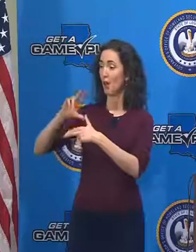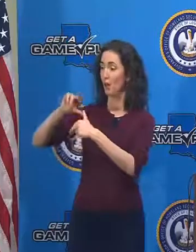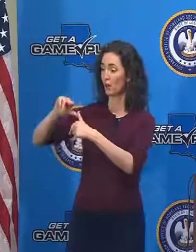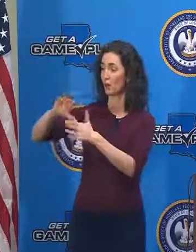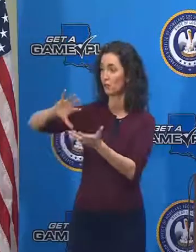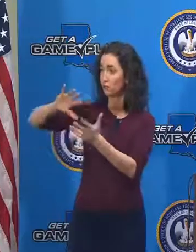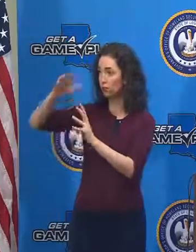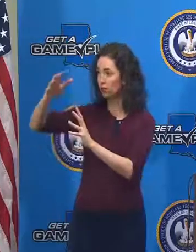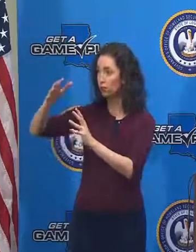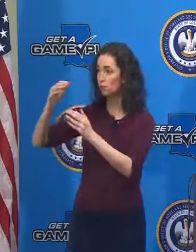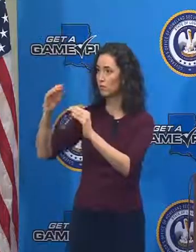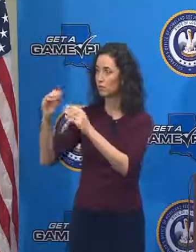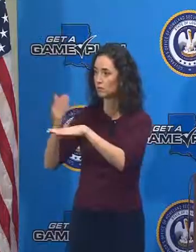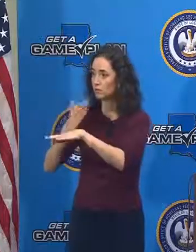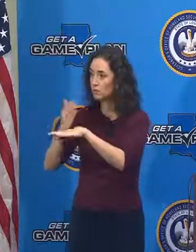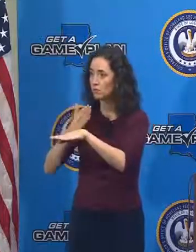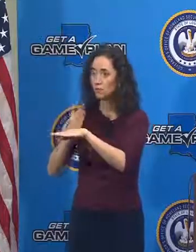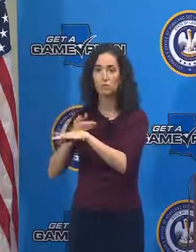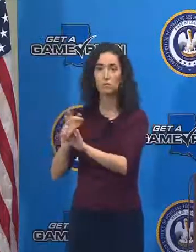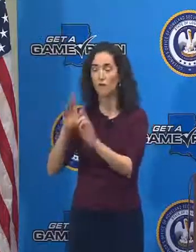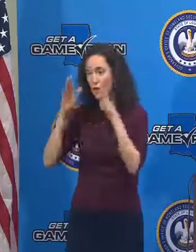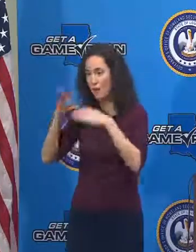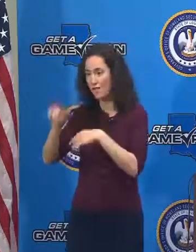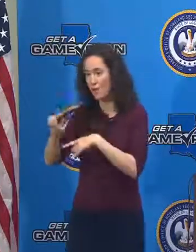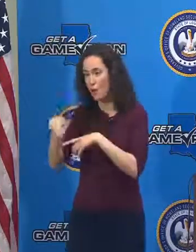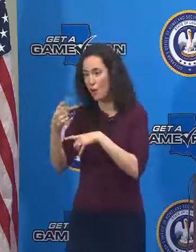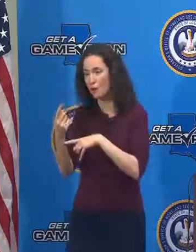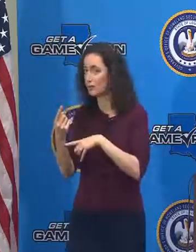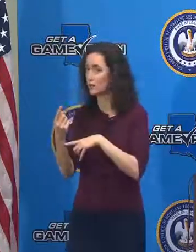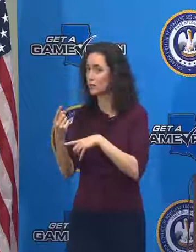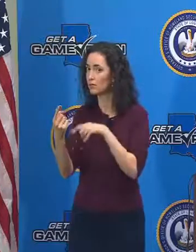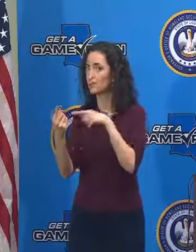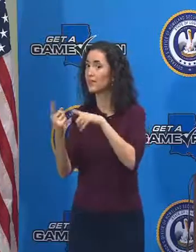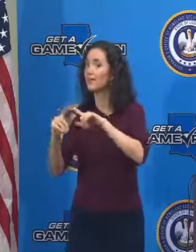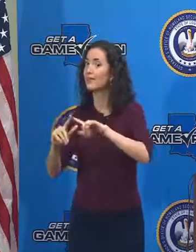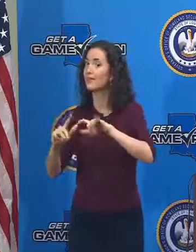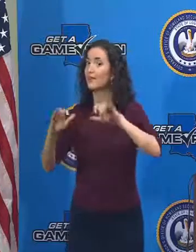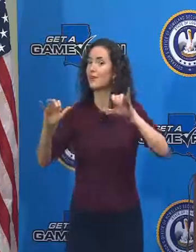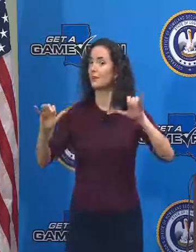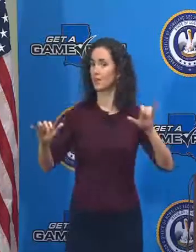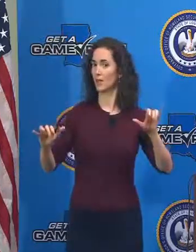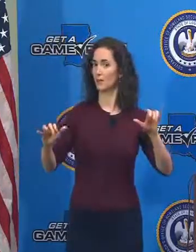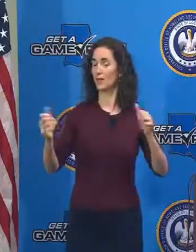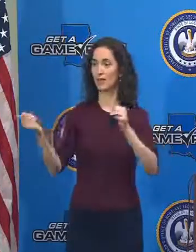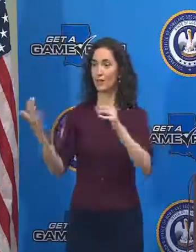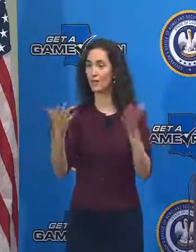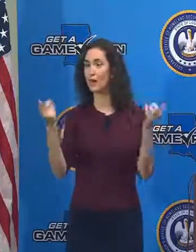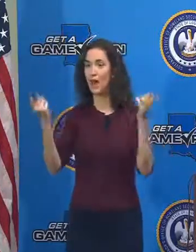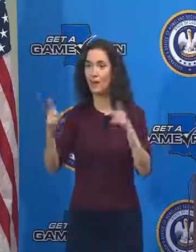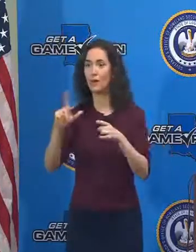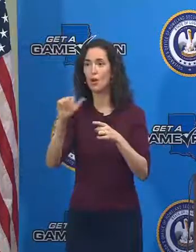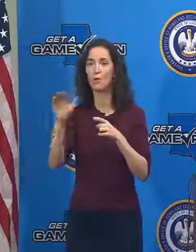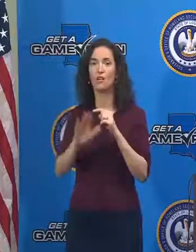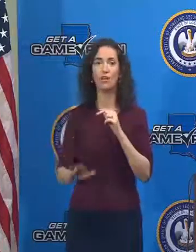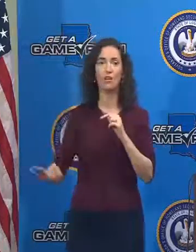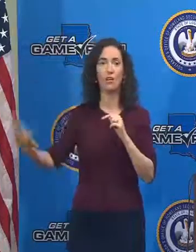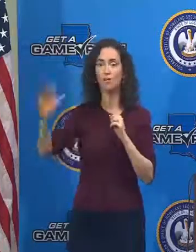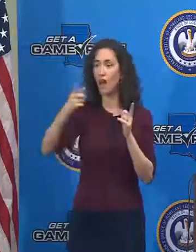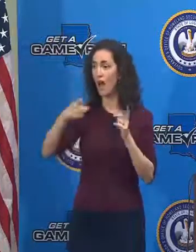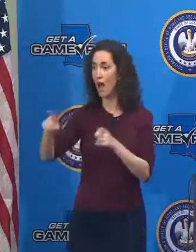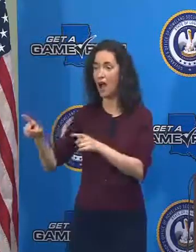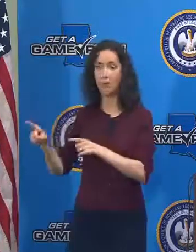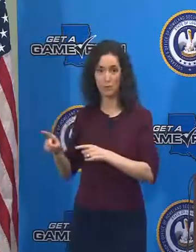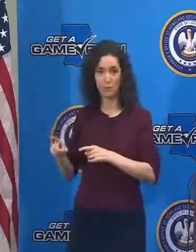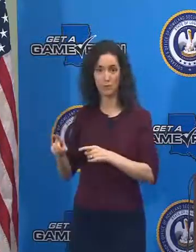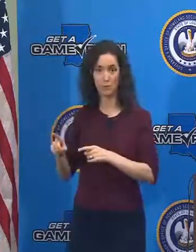from Hurricane Ida right now. We've got to understand that all this is happening. And in fact, everything that is happening in the state of Louisiana is